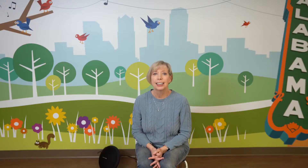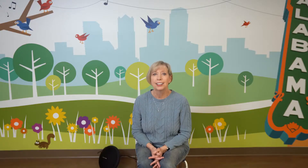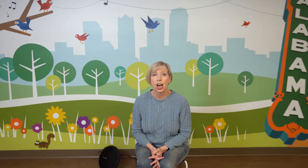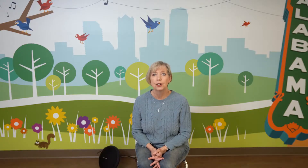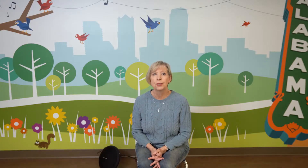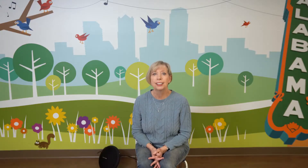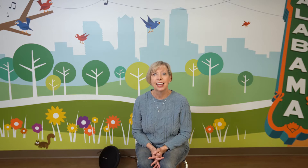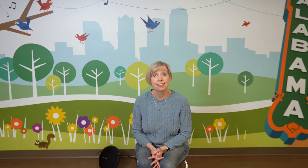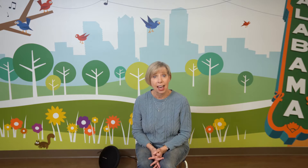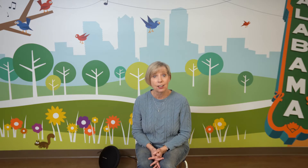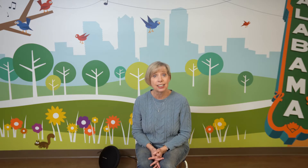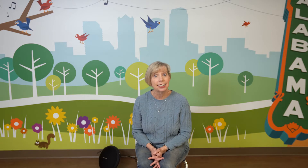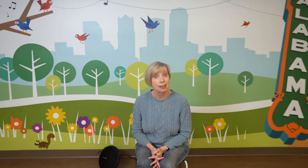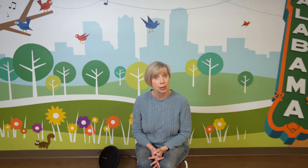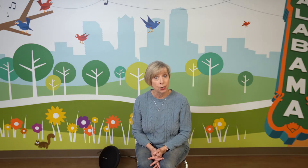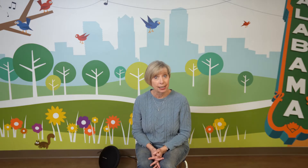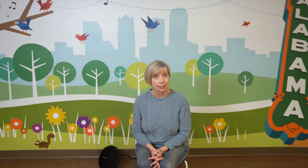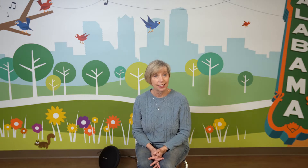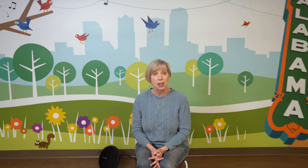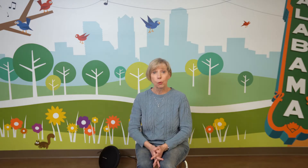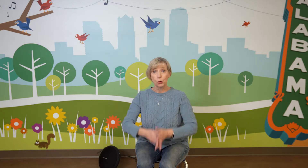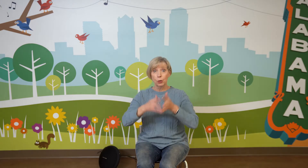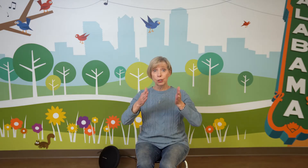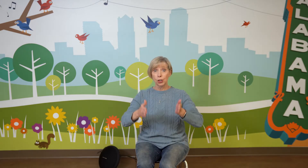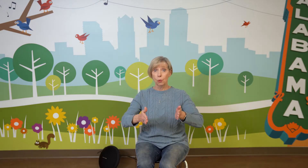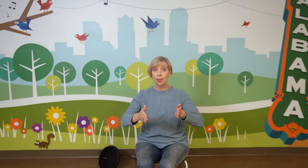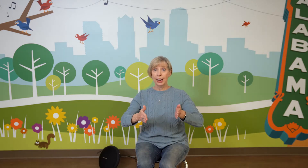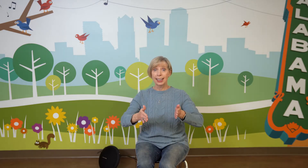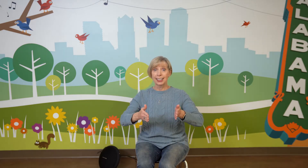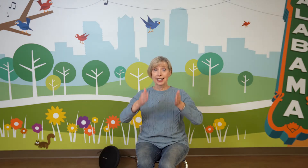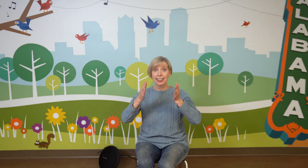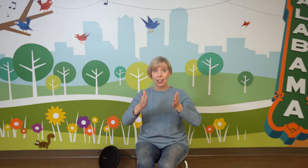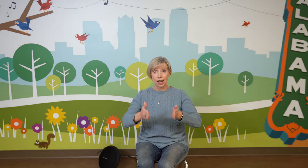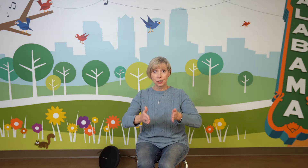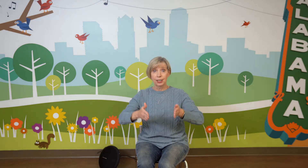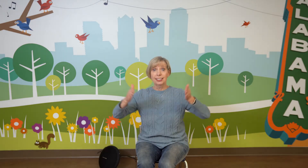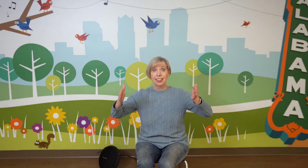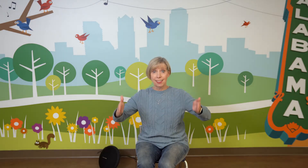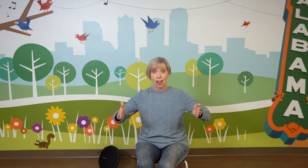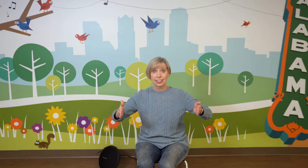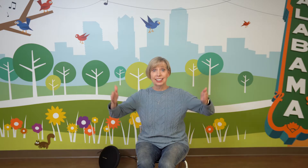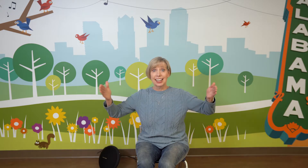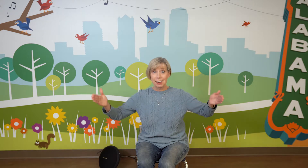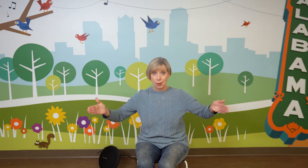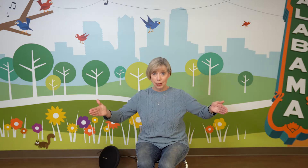Is hundreds and thousands and millions, which we will show with our hands like this. Hundreds, thousands, and